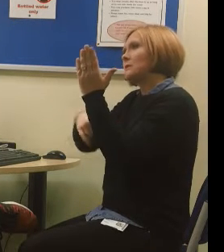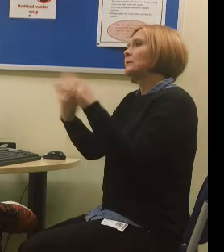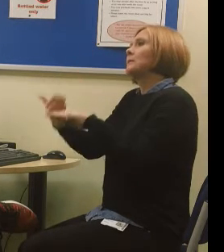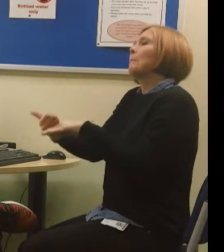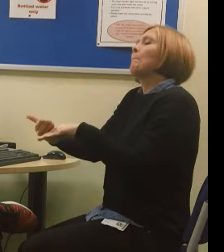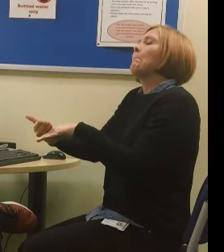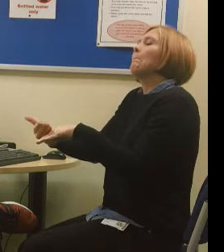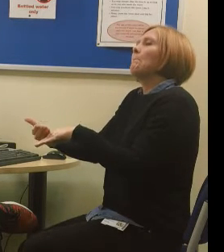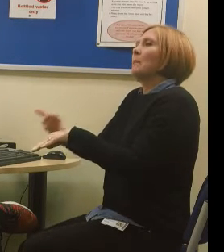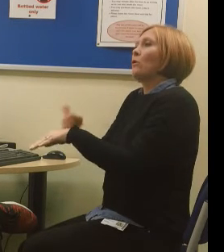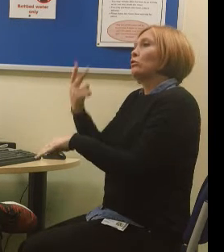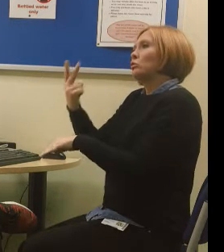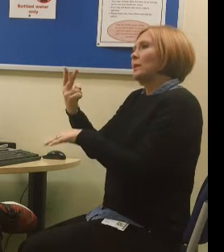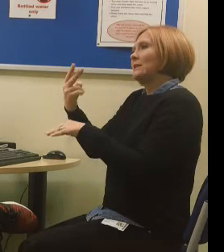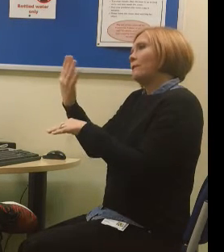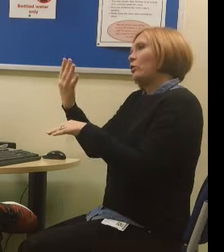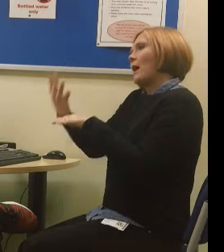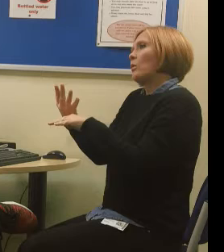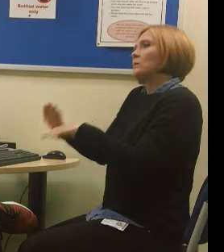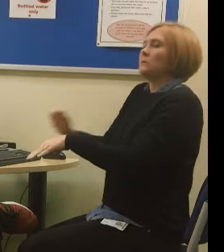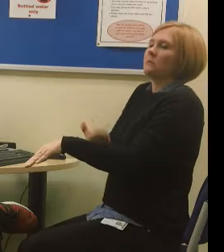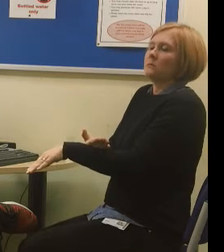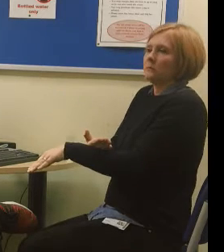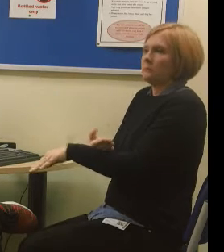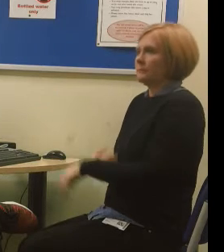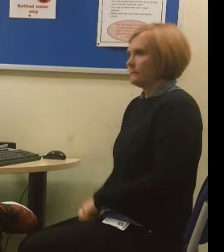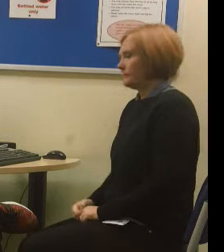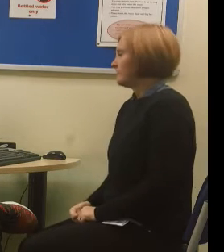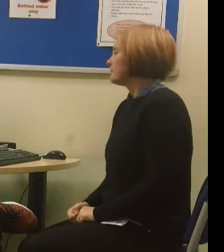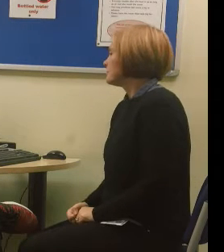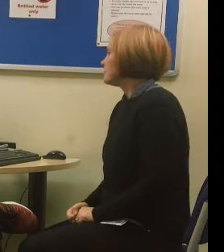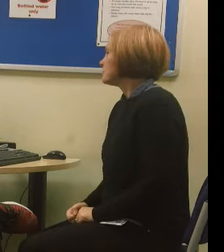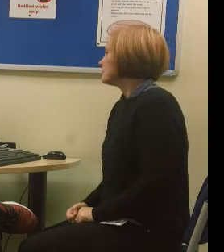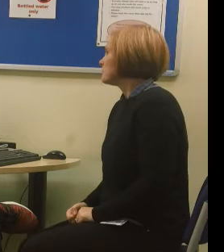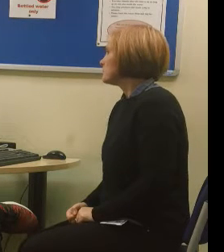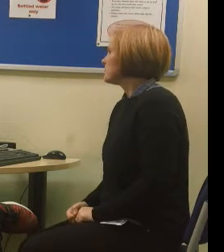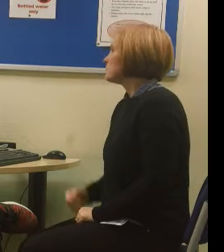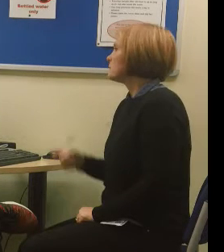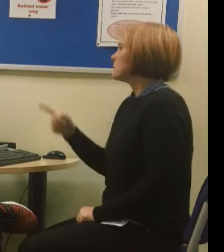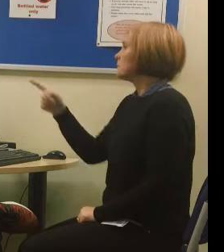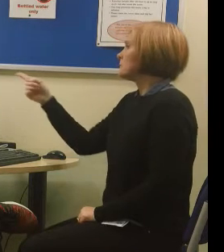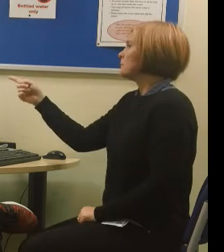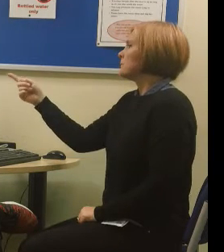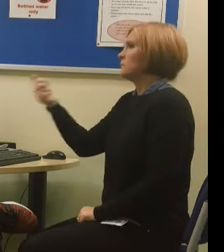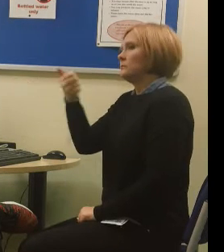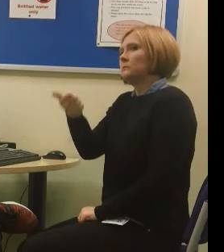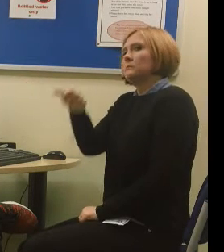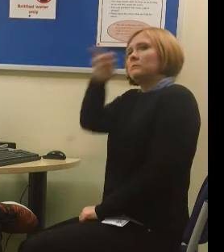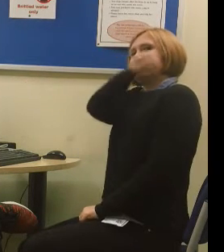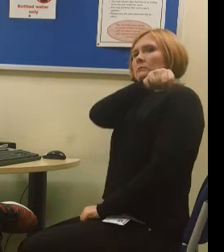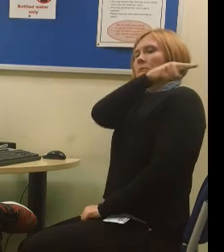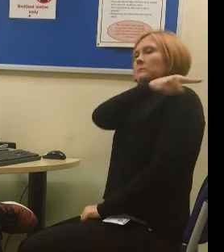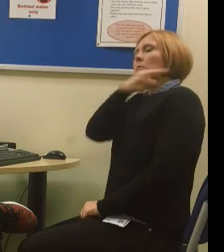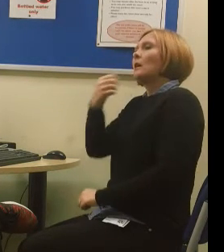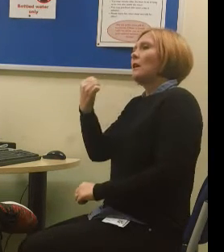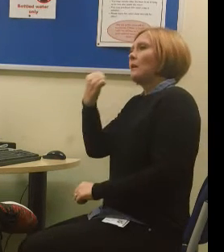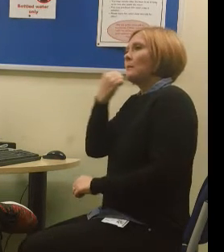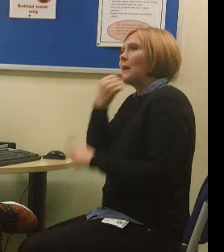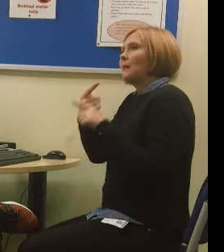that. This room is a language, literacy and numeracy support room. Staff from the LLN support group